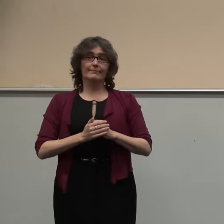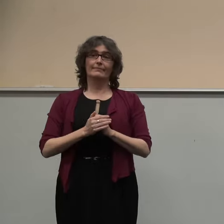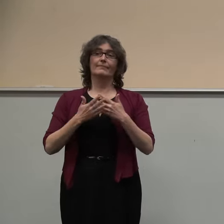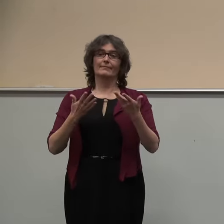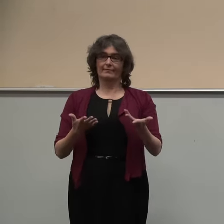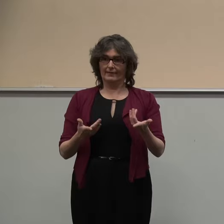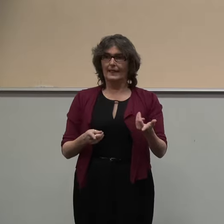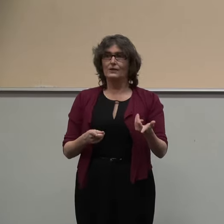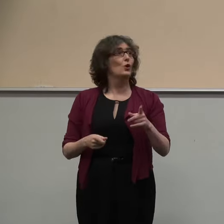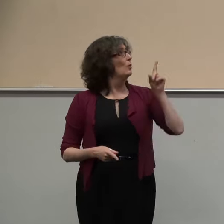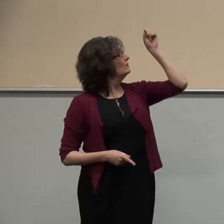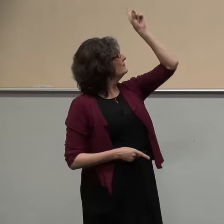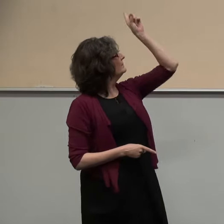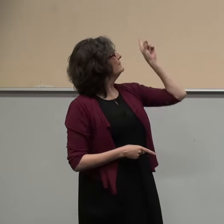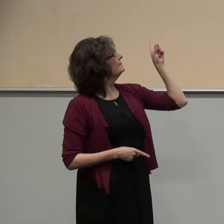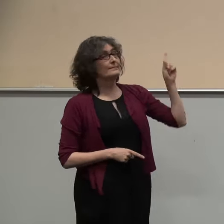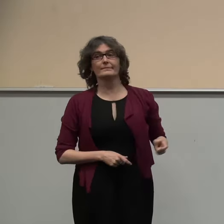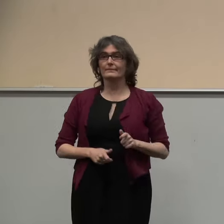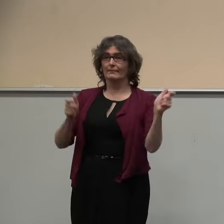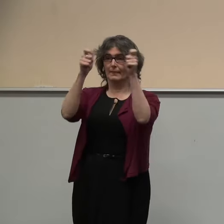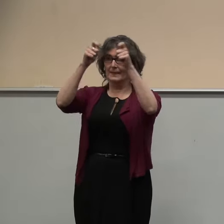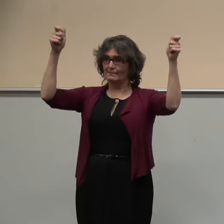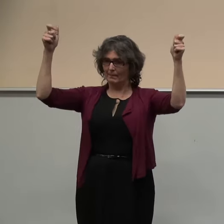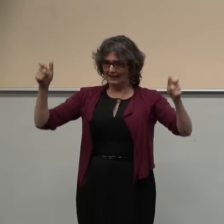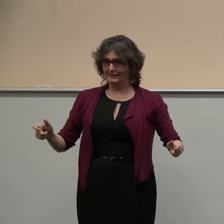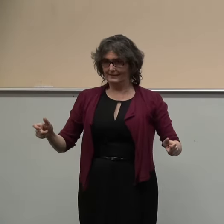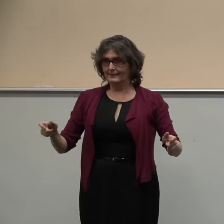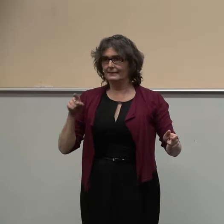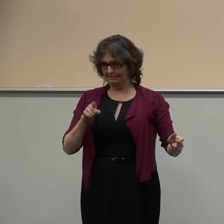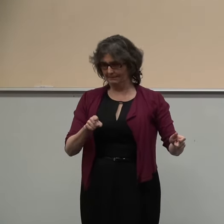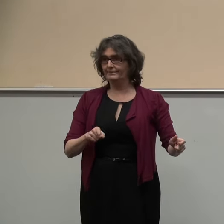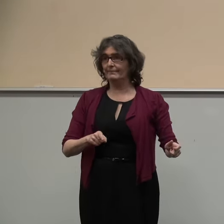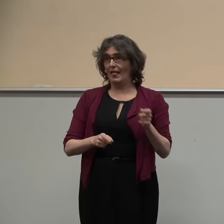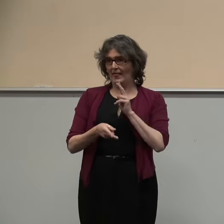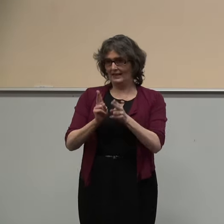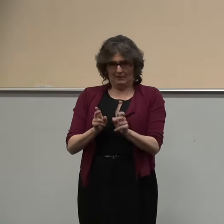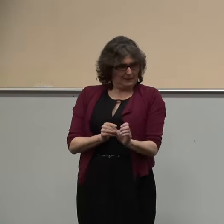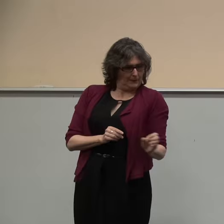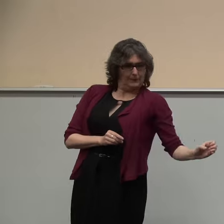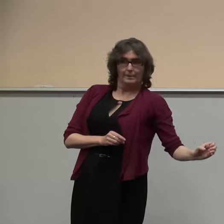we saw this before. So the interpreter is in a different space, and